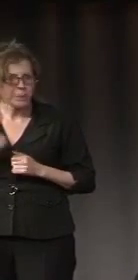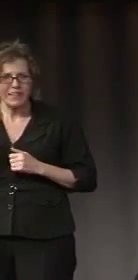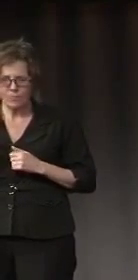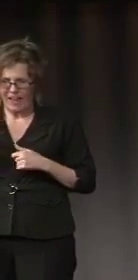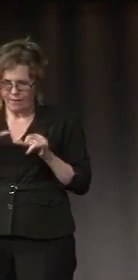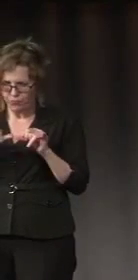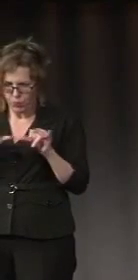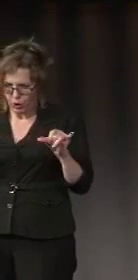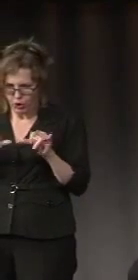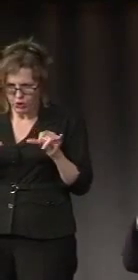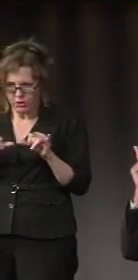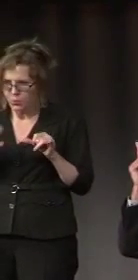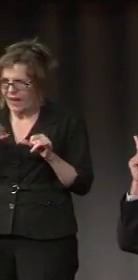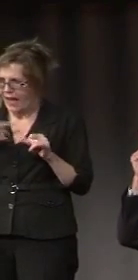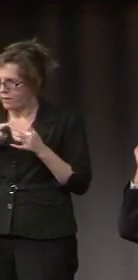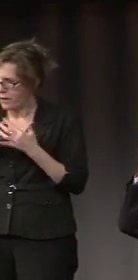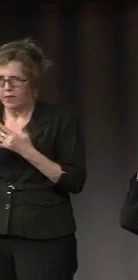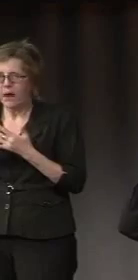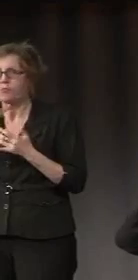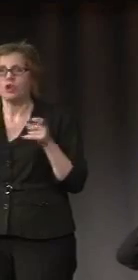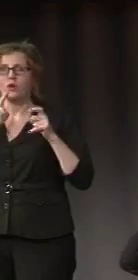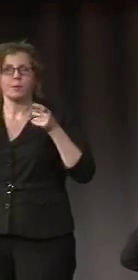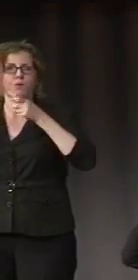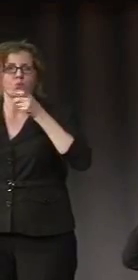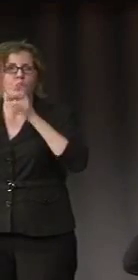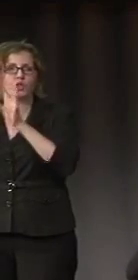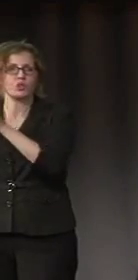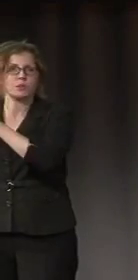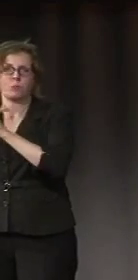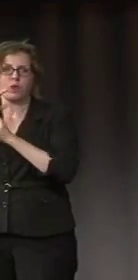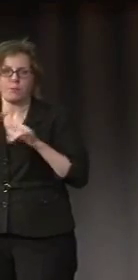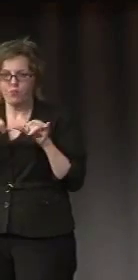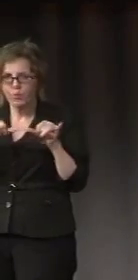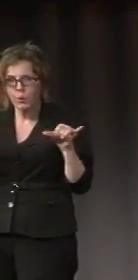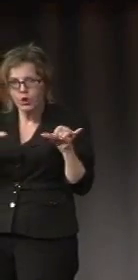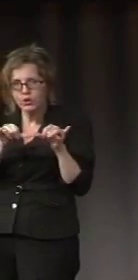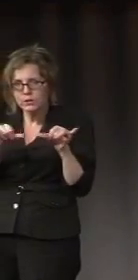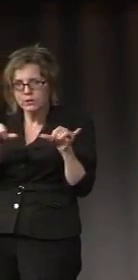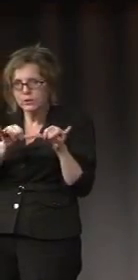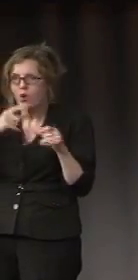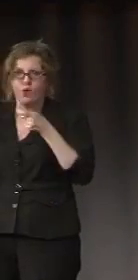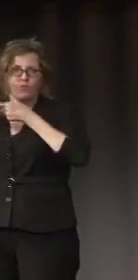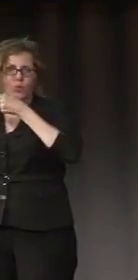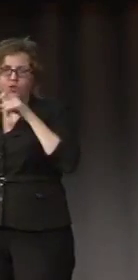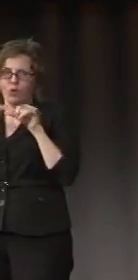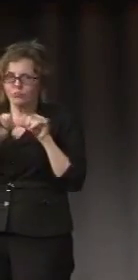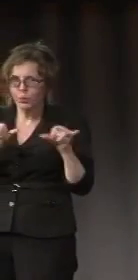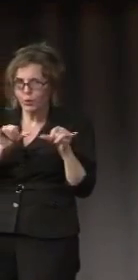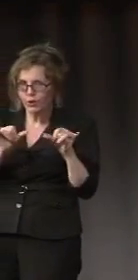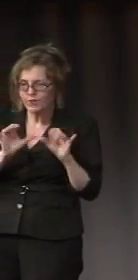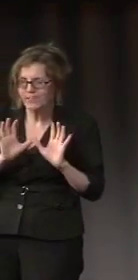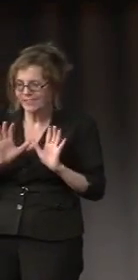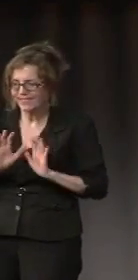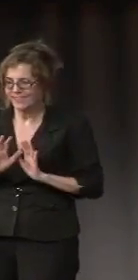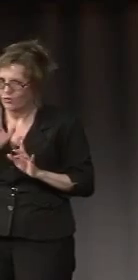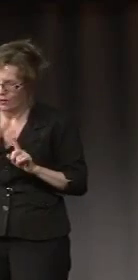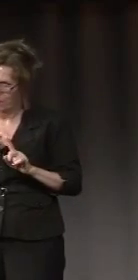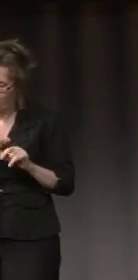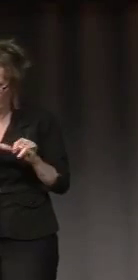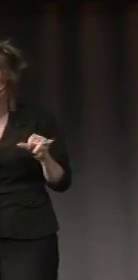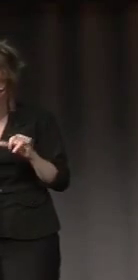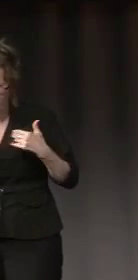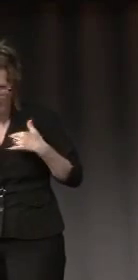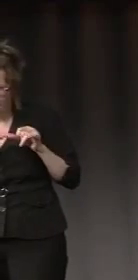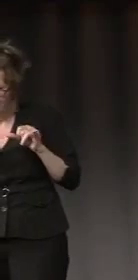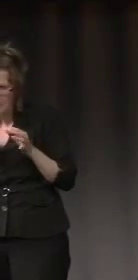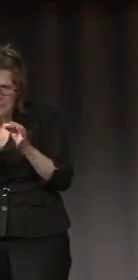to make. To make. I'm not talking about rulers in the White House. I'm talking about rulers on the. So